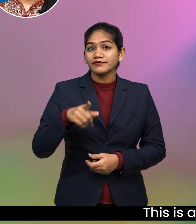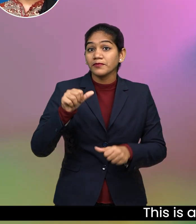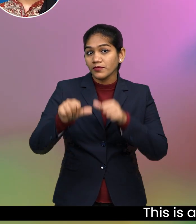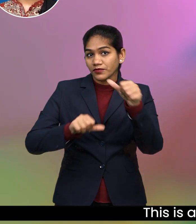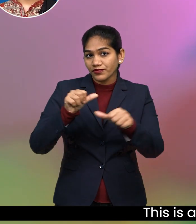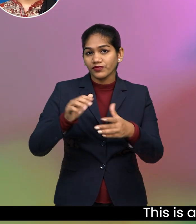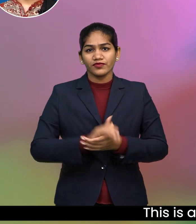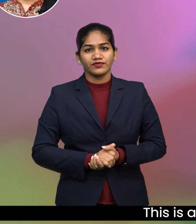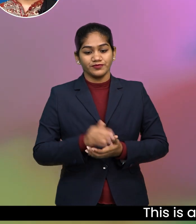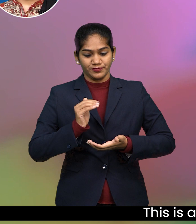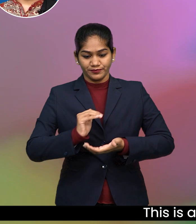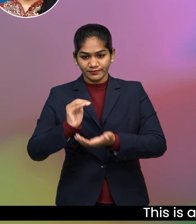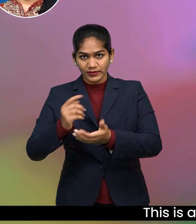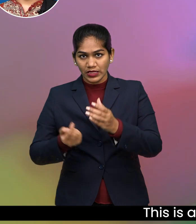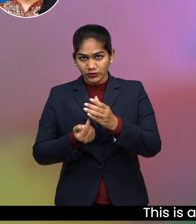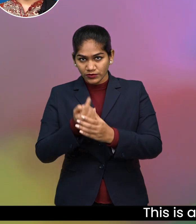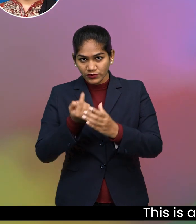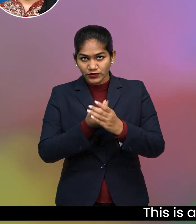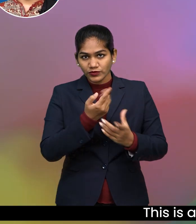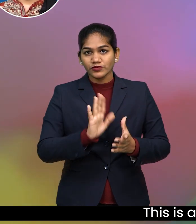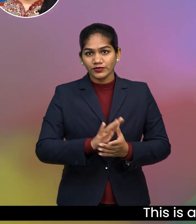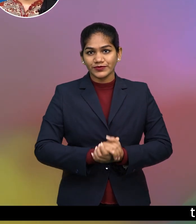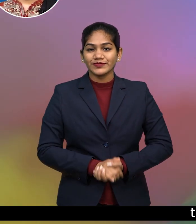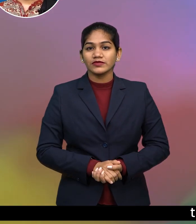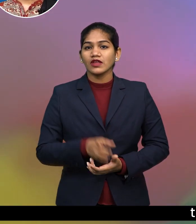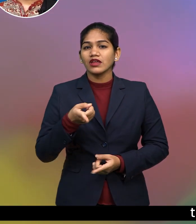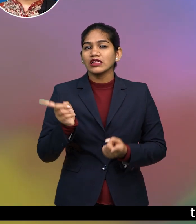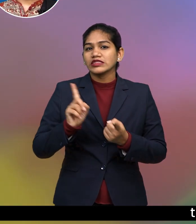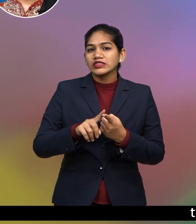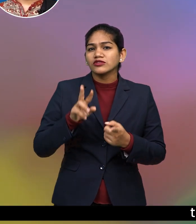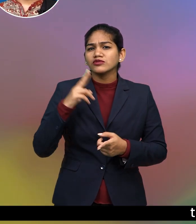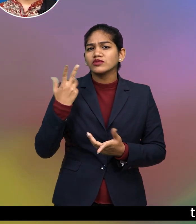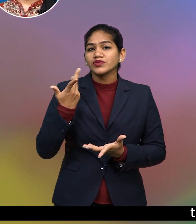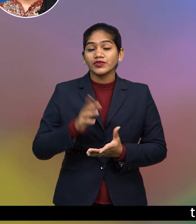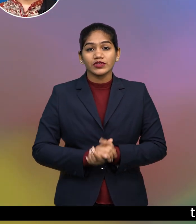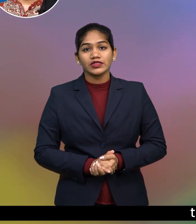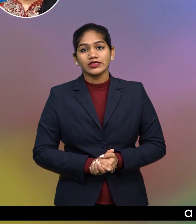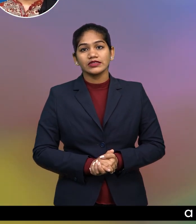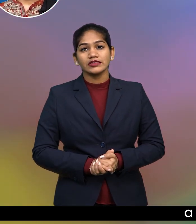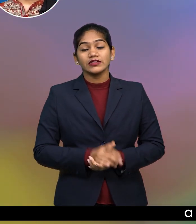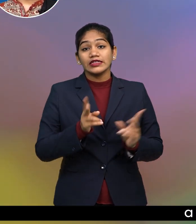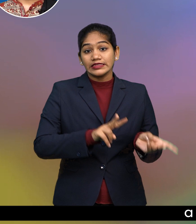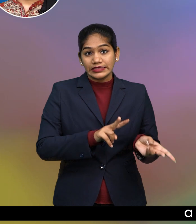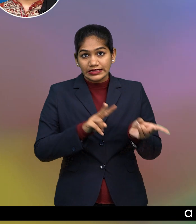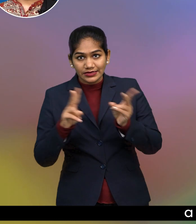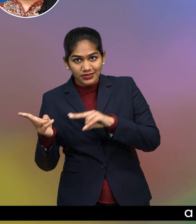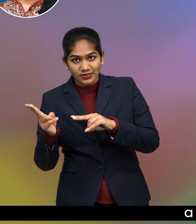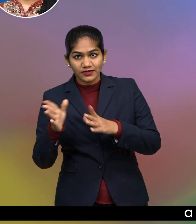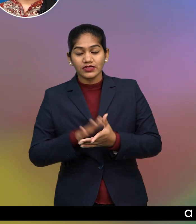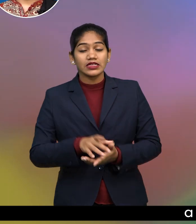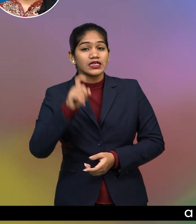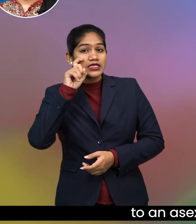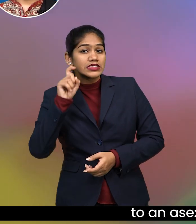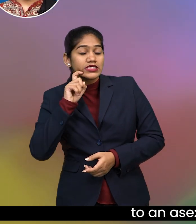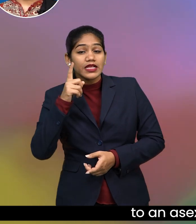This is a process of reproduction that occurs due to a shift from a